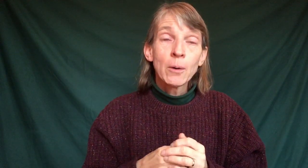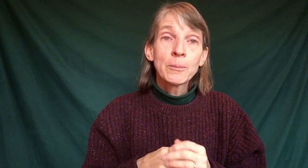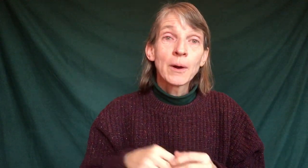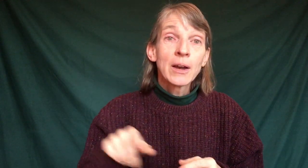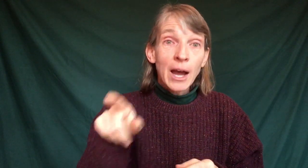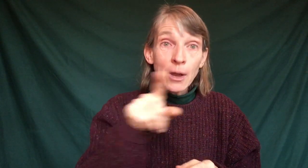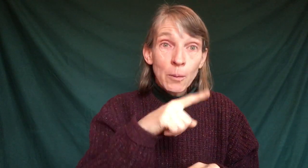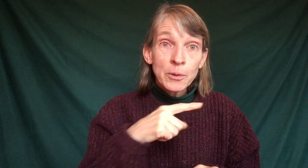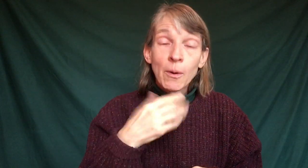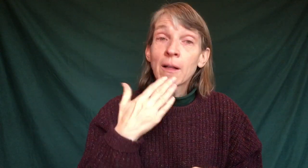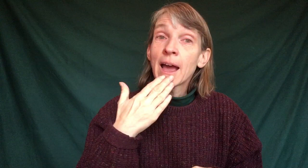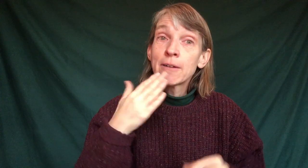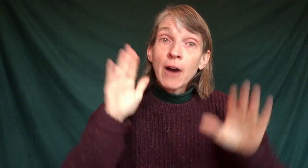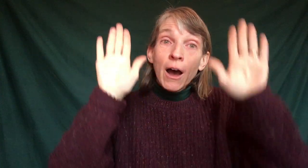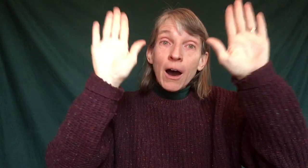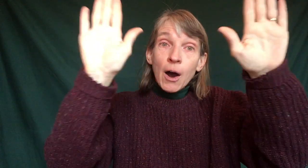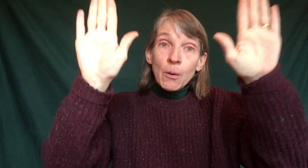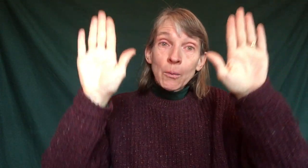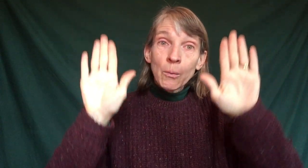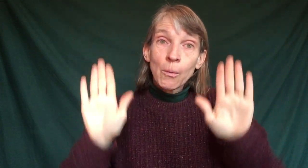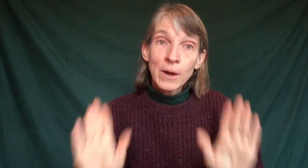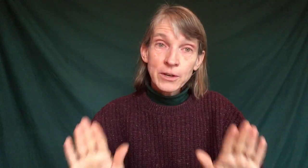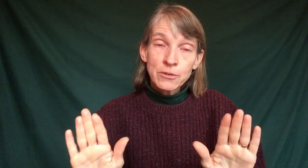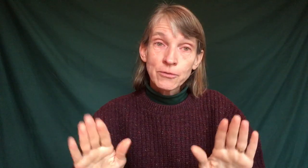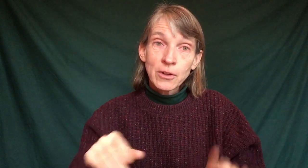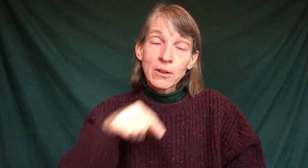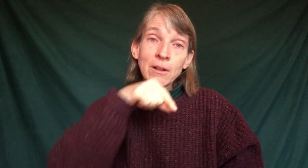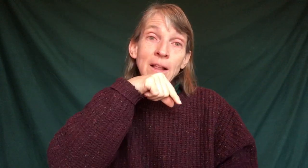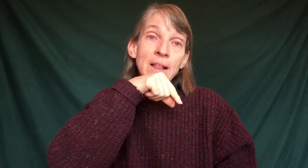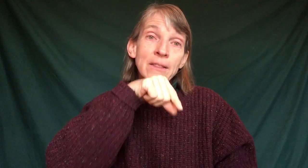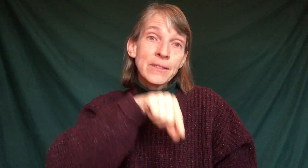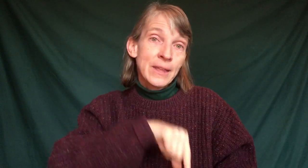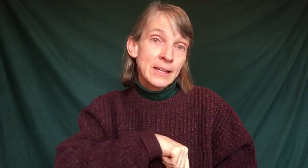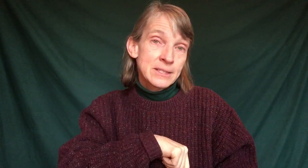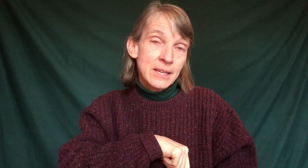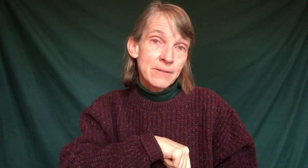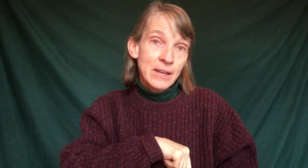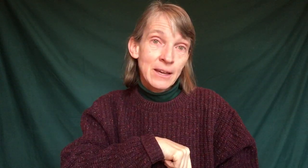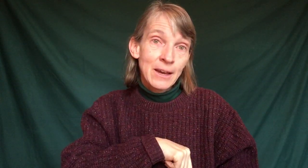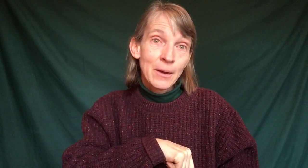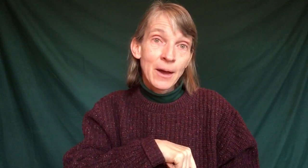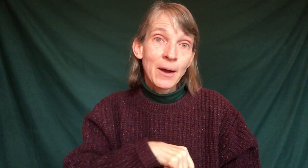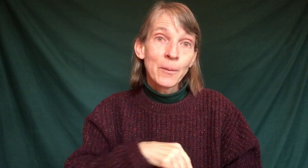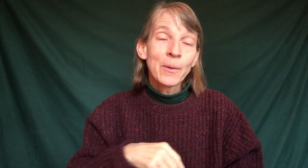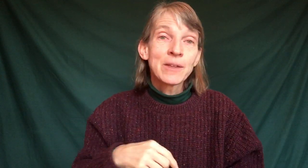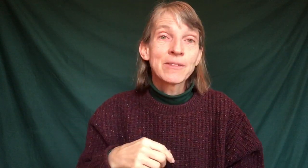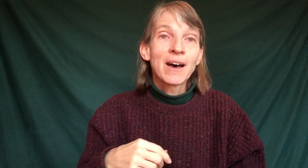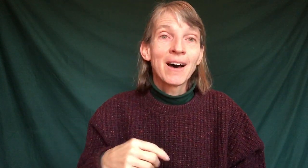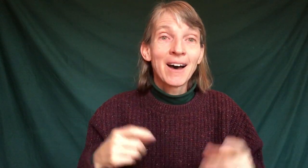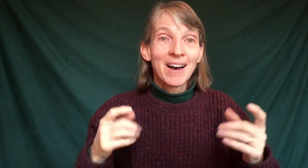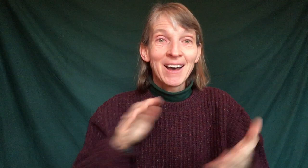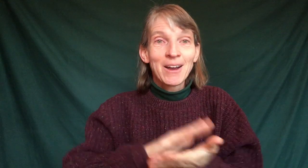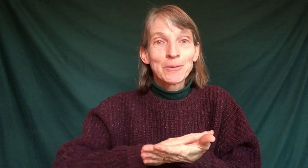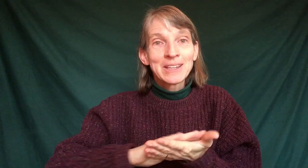hope you all have a wonderful Thanksgiving with a really